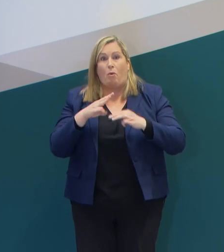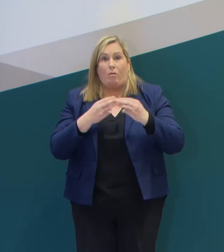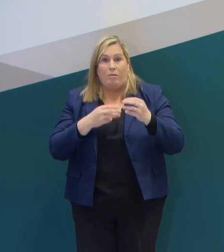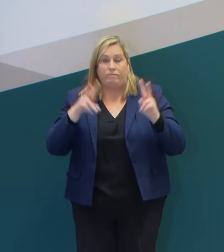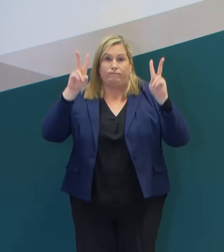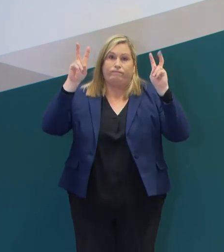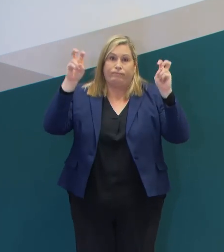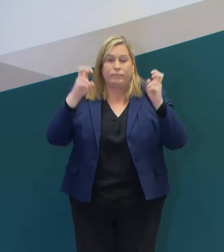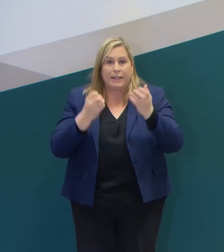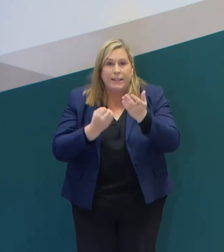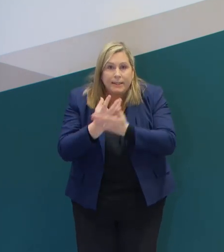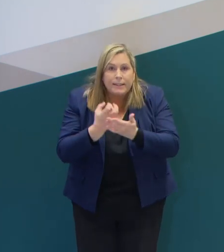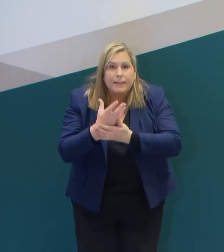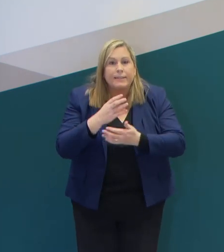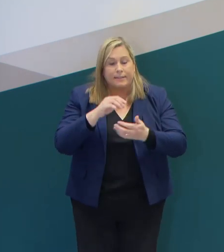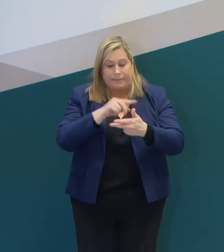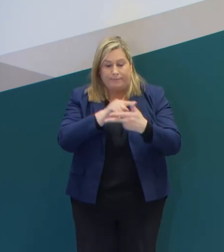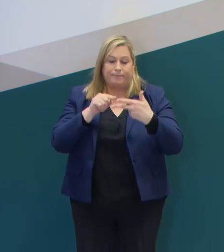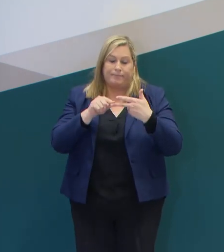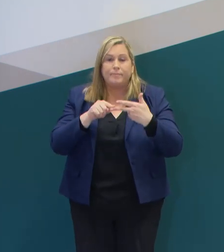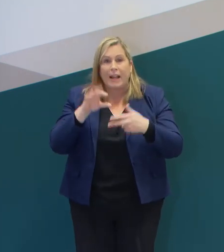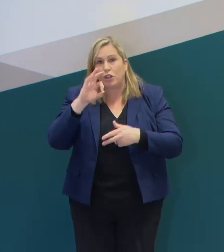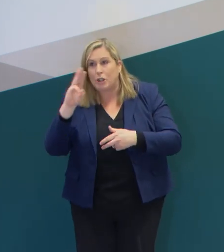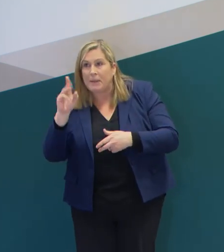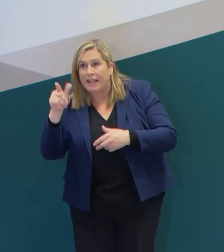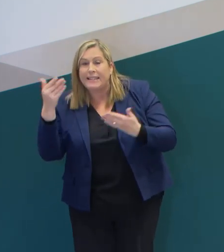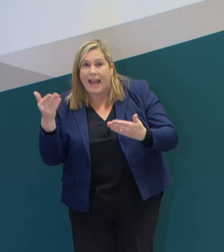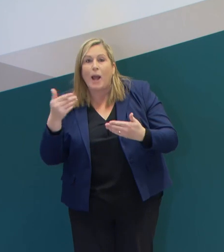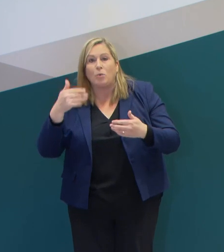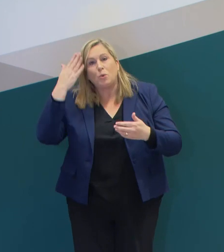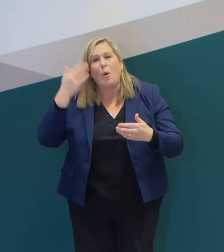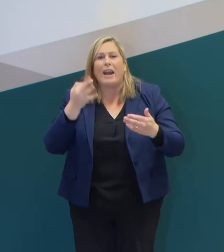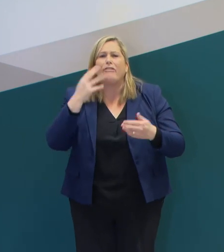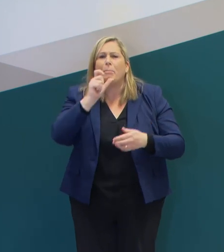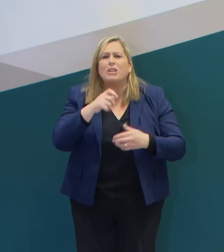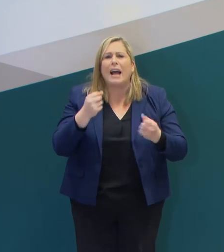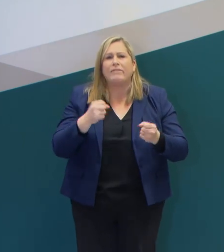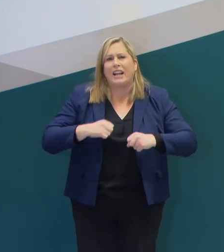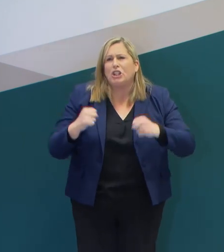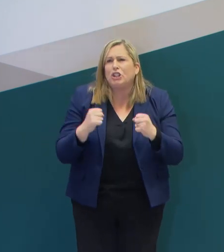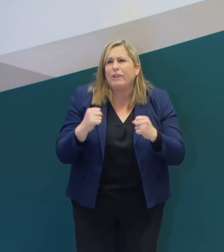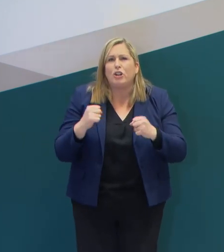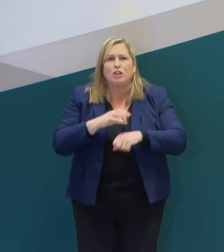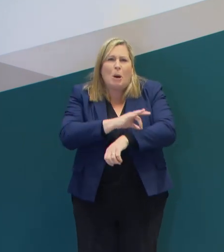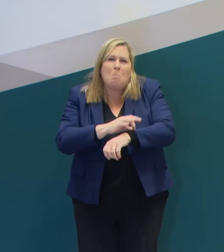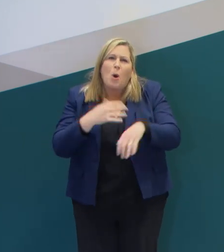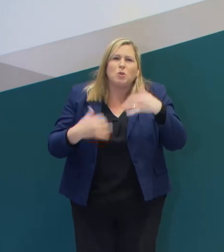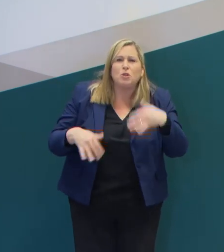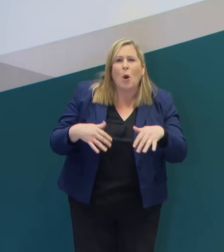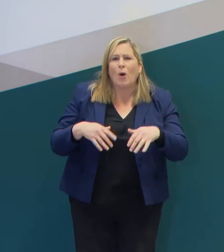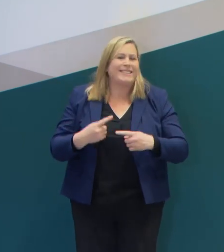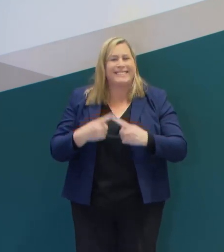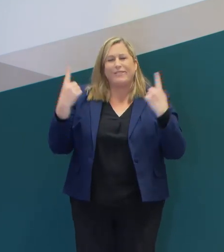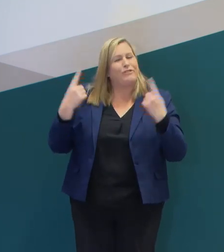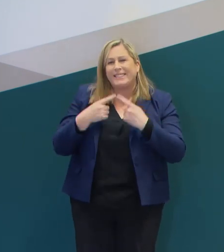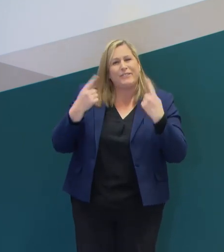GPs will work with to identify patients, and so perhaps then not every person with cold-like symptoms will in fact be recommended for testing because they